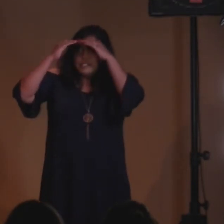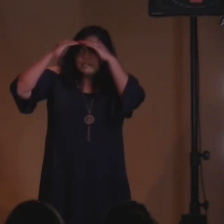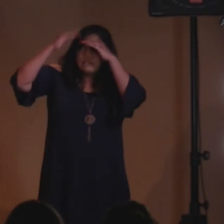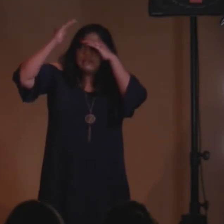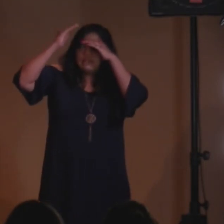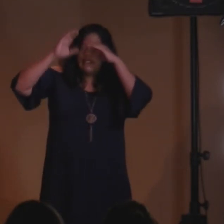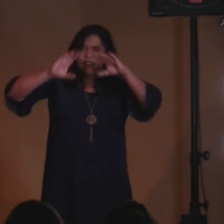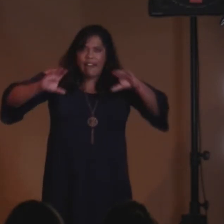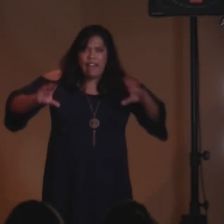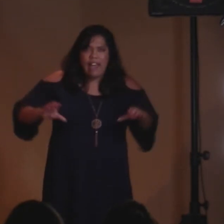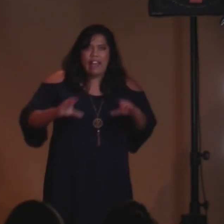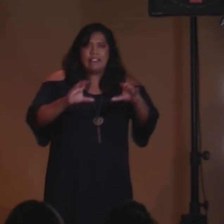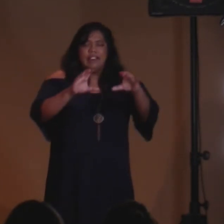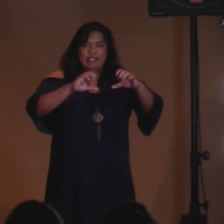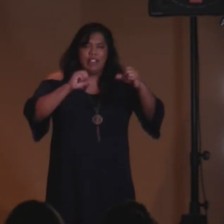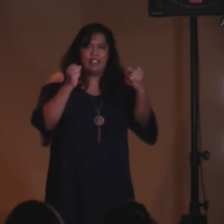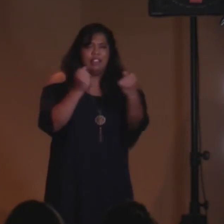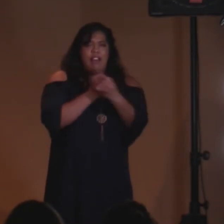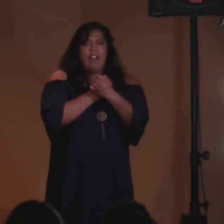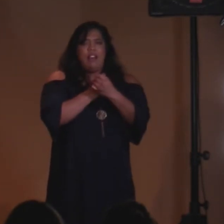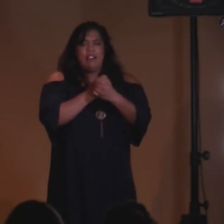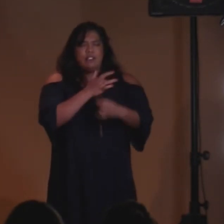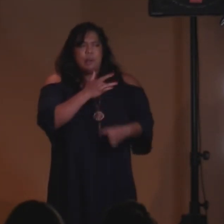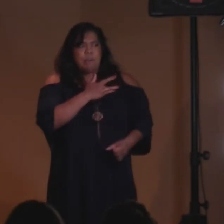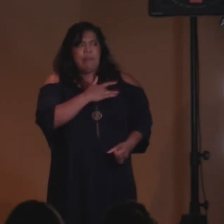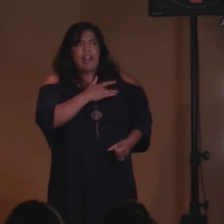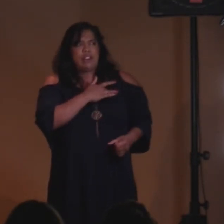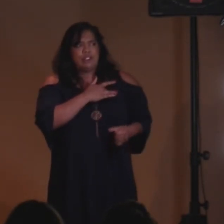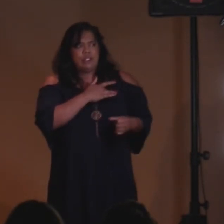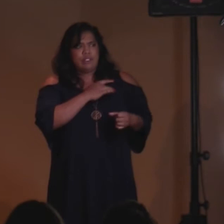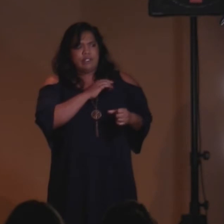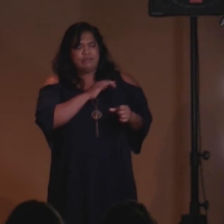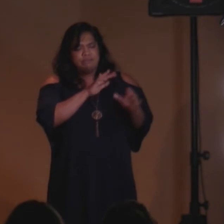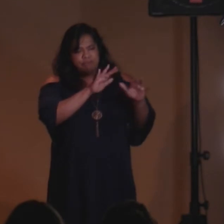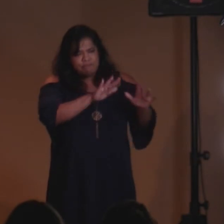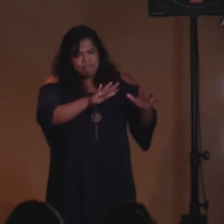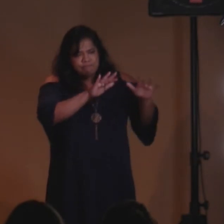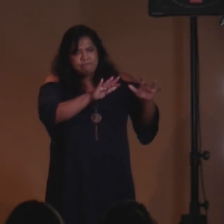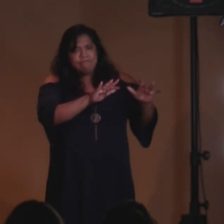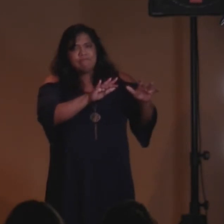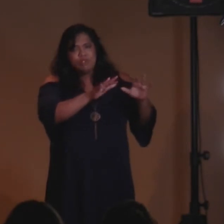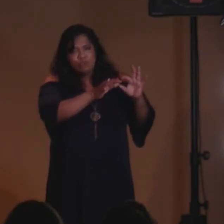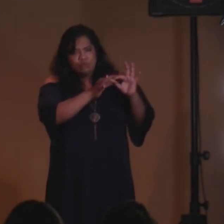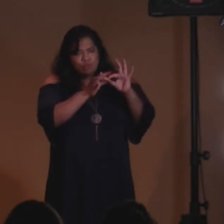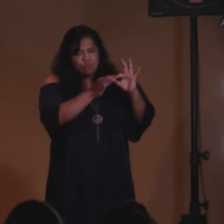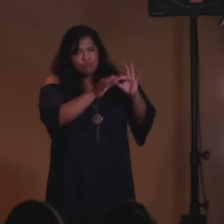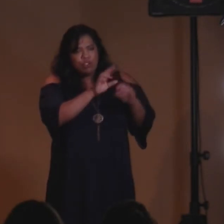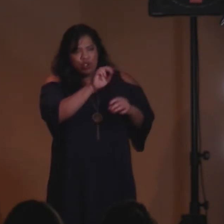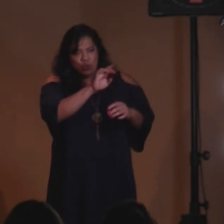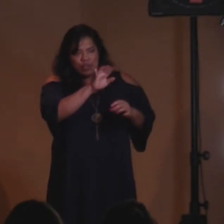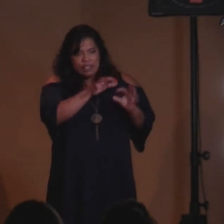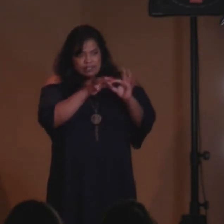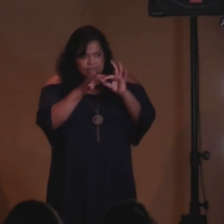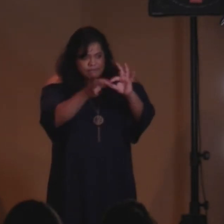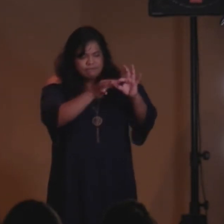and compassion and oneness and unity into each and every moment.